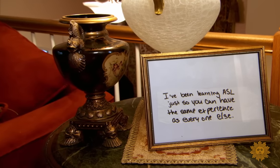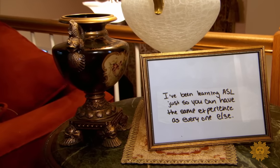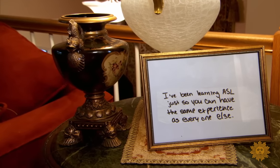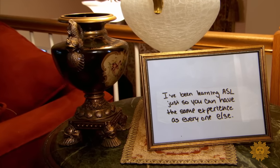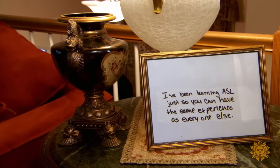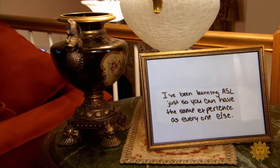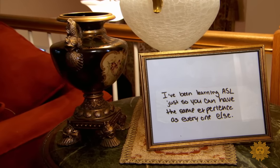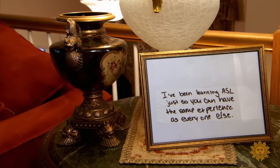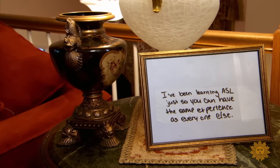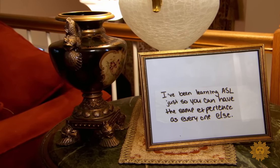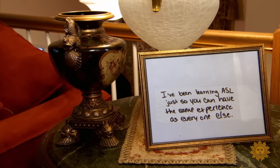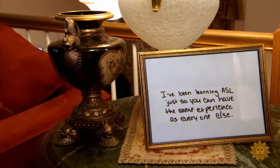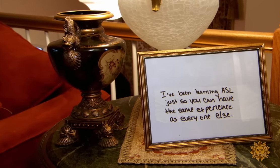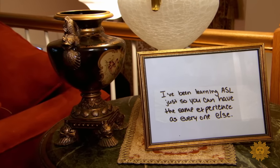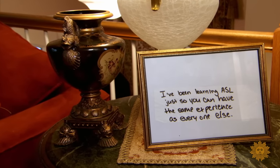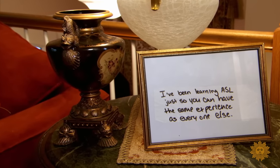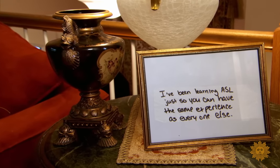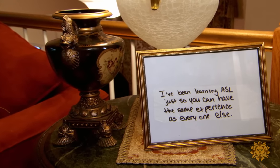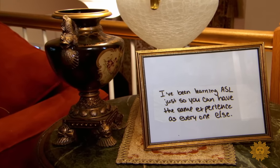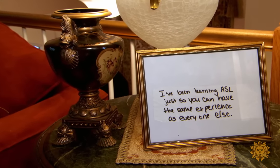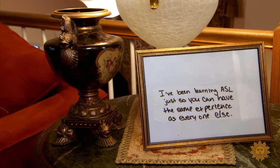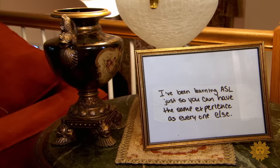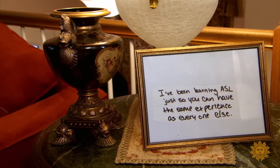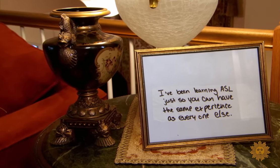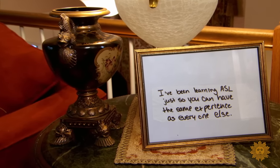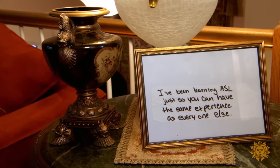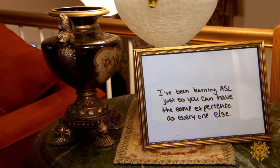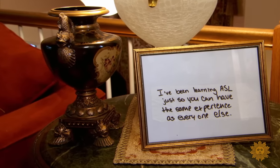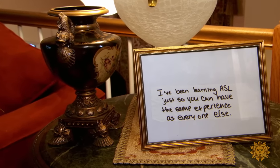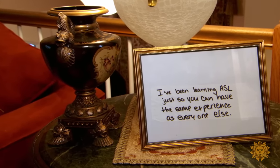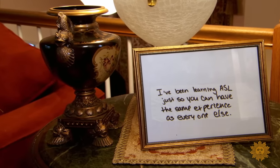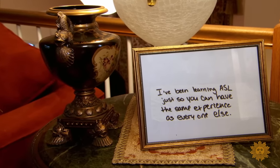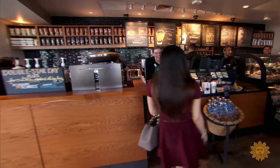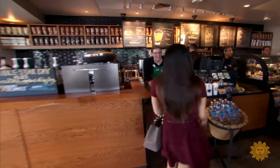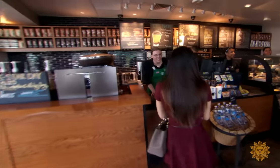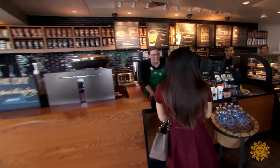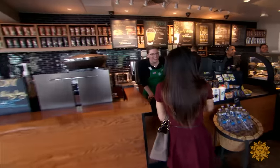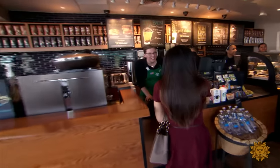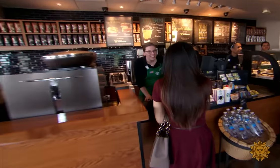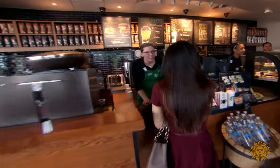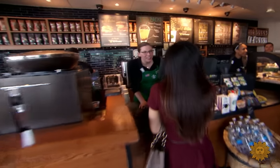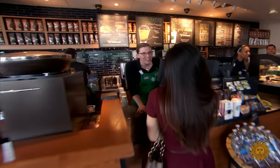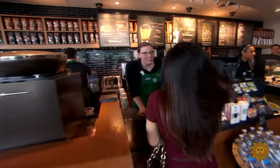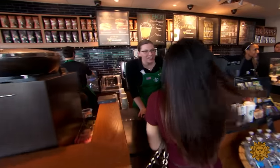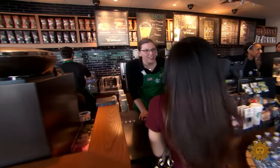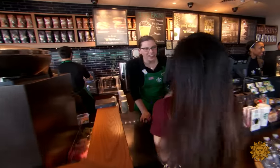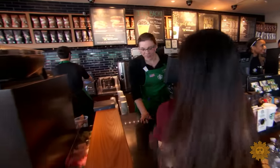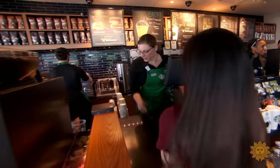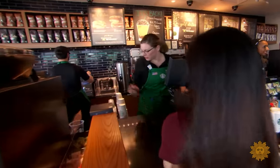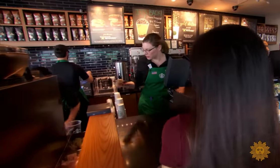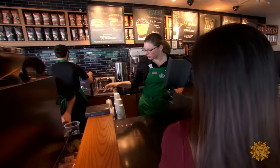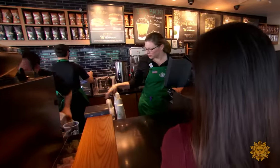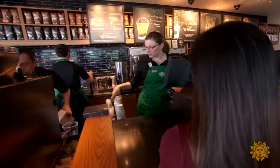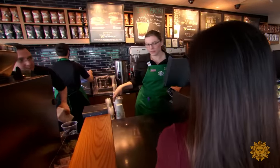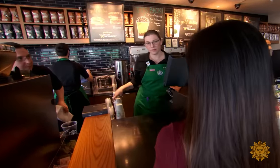service gets a bad rap, and it's often well-deserved. Hi, what can I get for you today? But there are those frontline workers who go above and beyond,